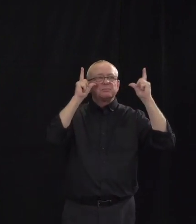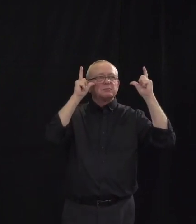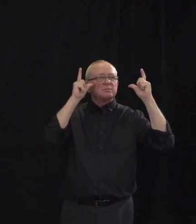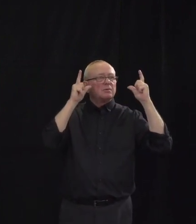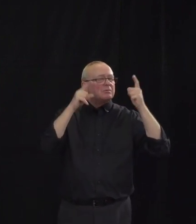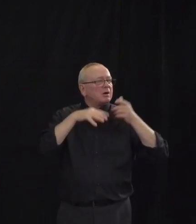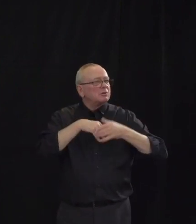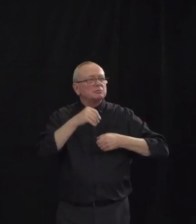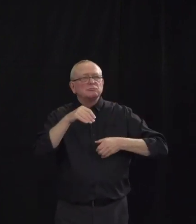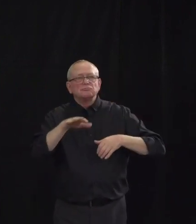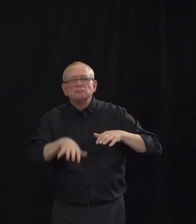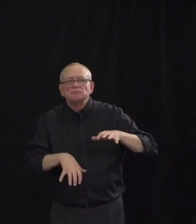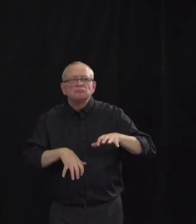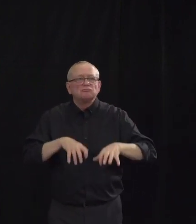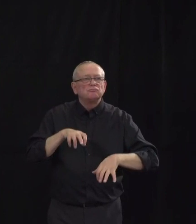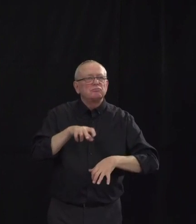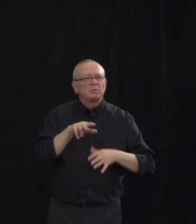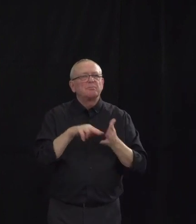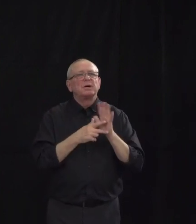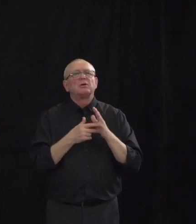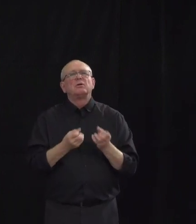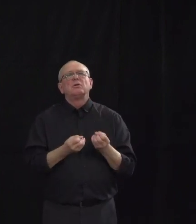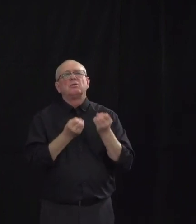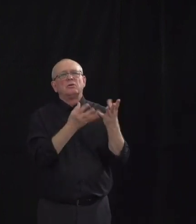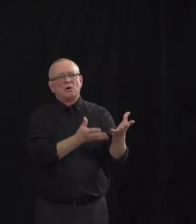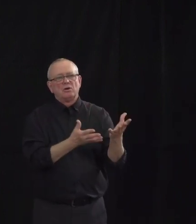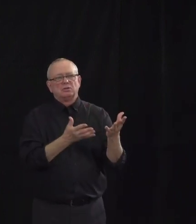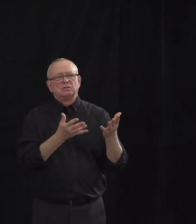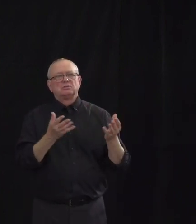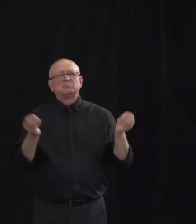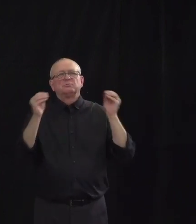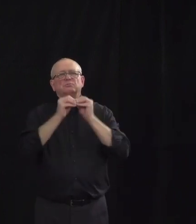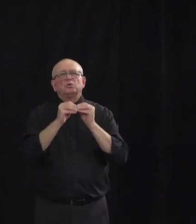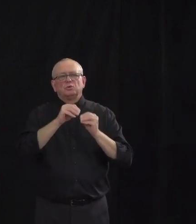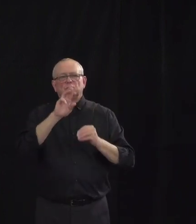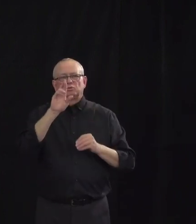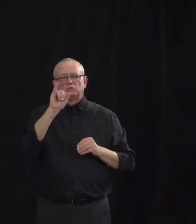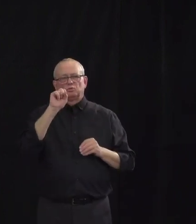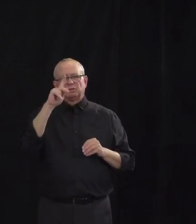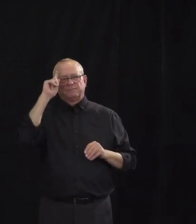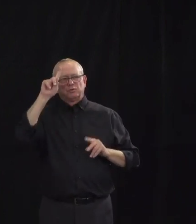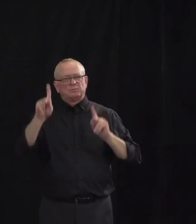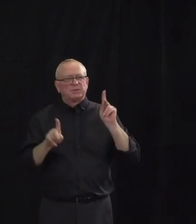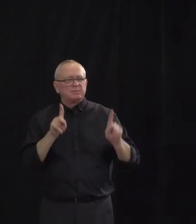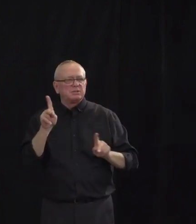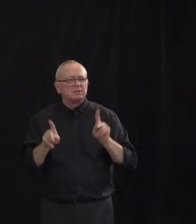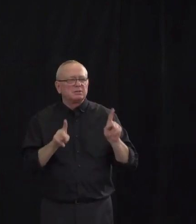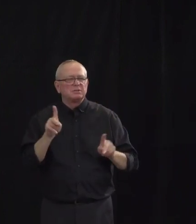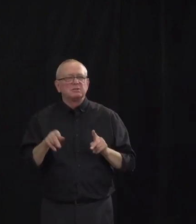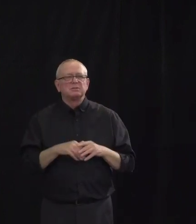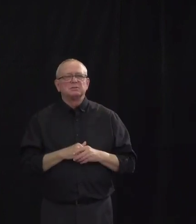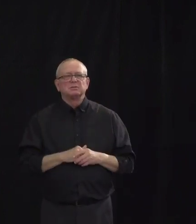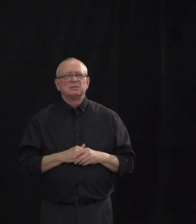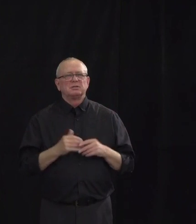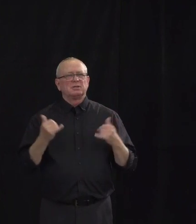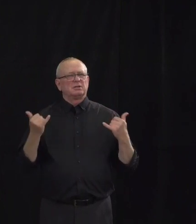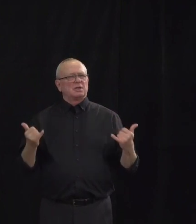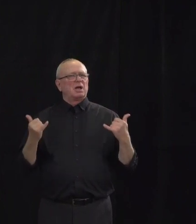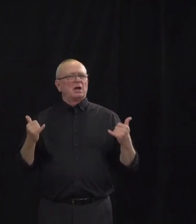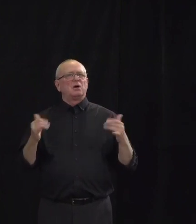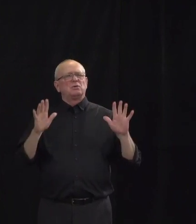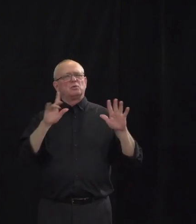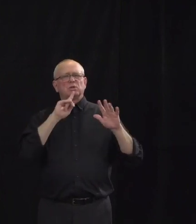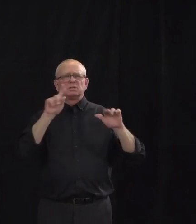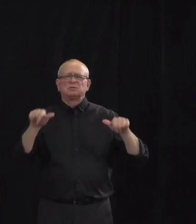for people visiting the parks when we do resume normal operations. These are challenging and delicate times, and we must all do our part